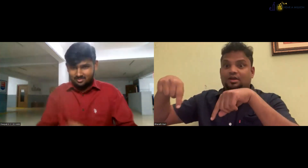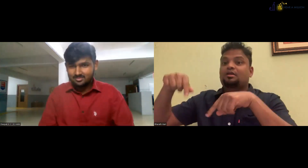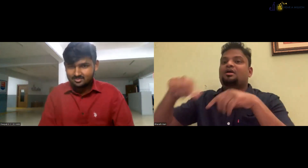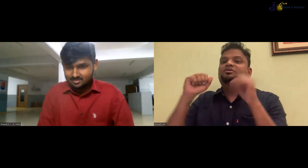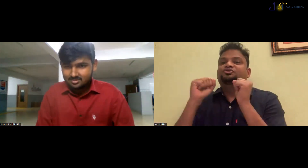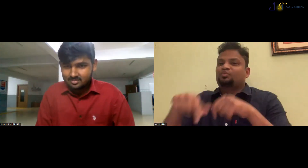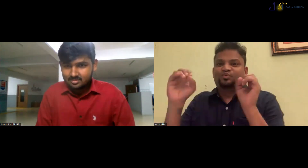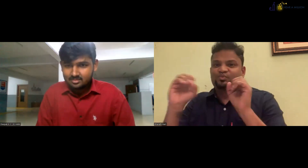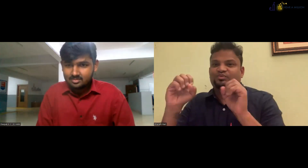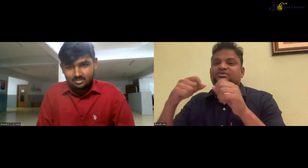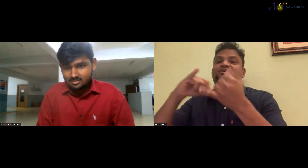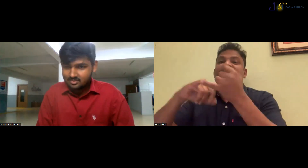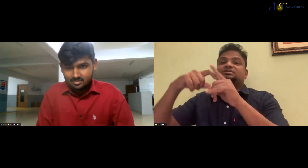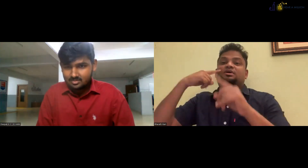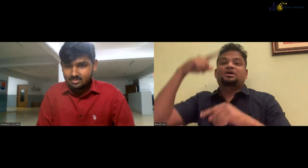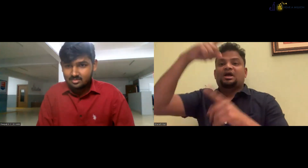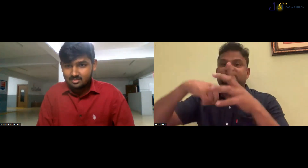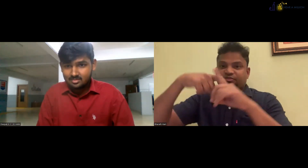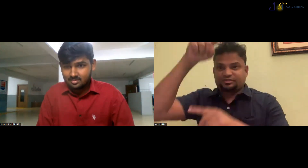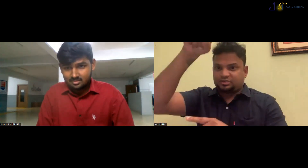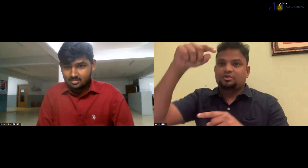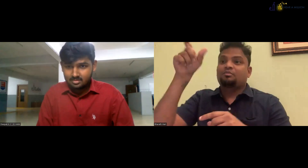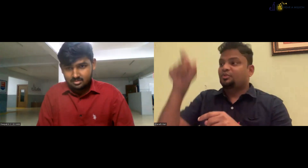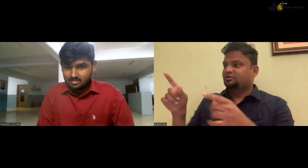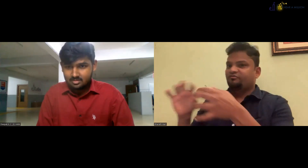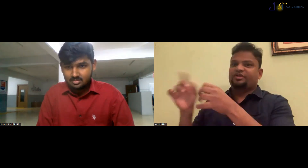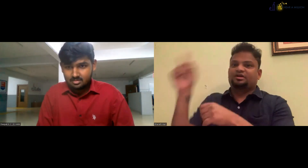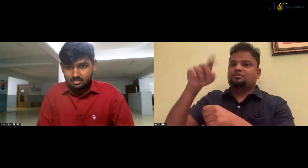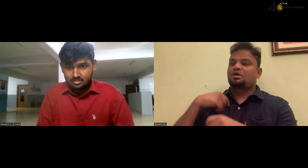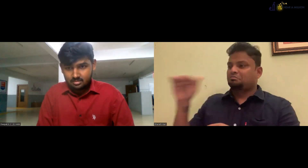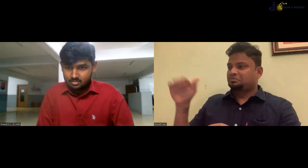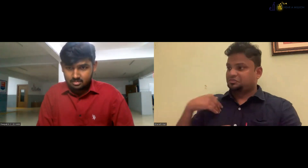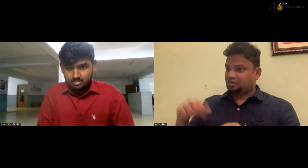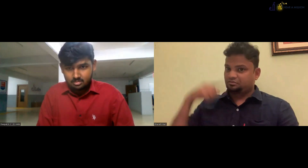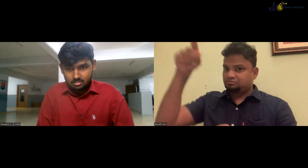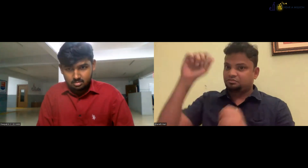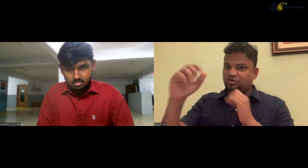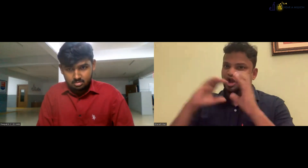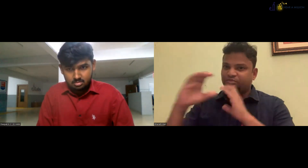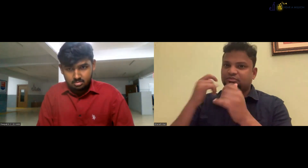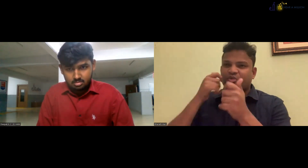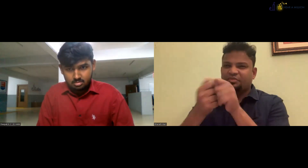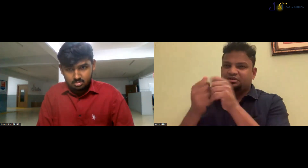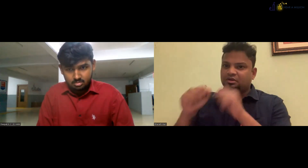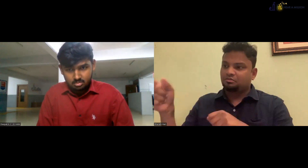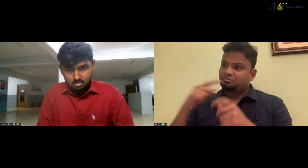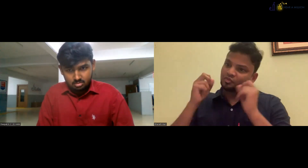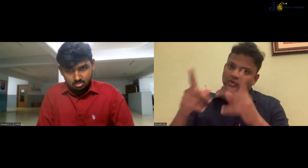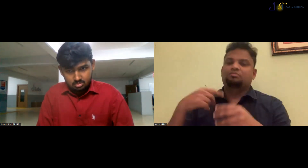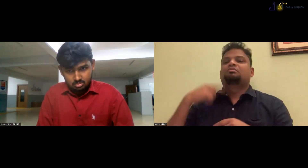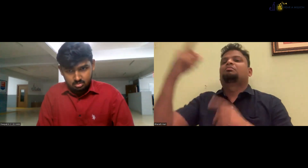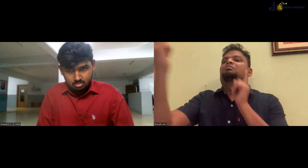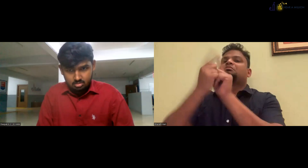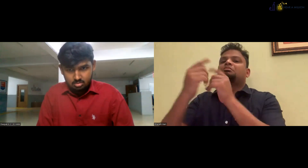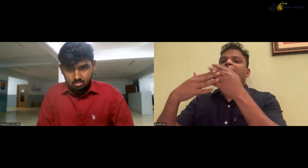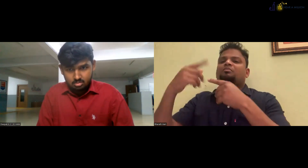so on skateboard, you know, in here in India we don't use it. In Jammu and Kashmir, I asked one person, if you